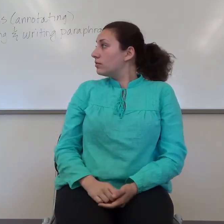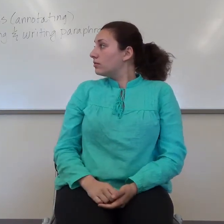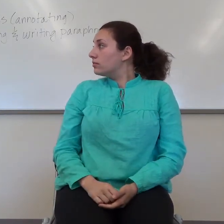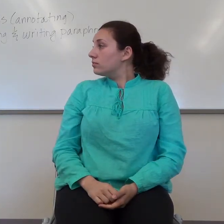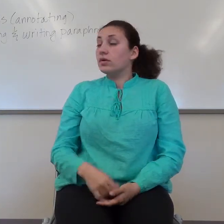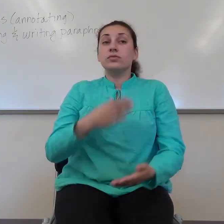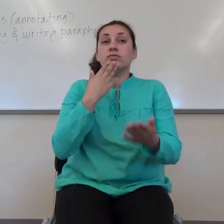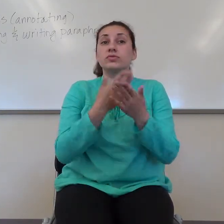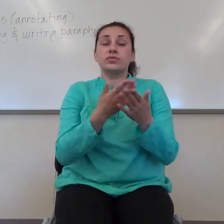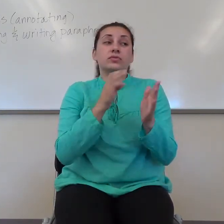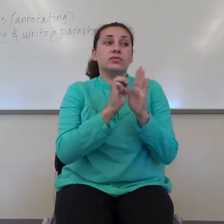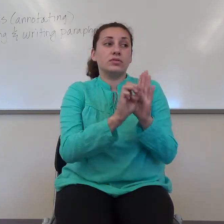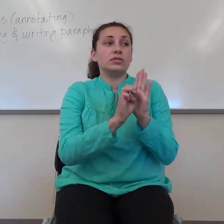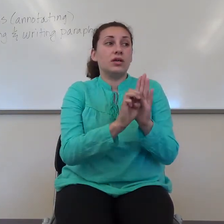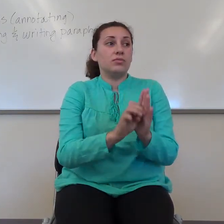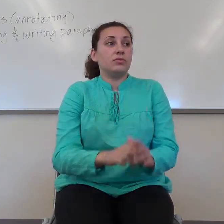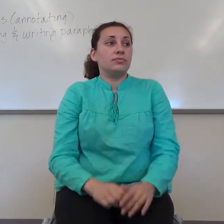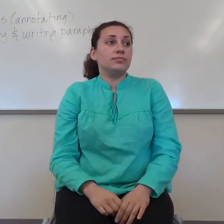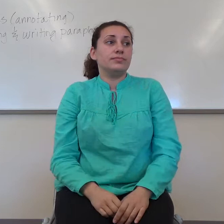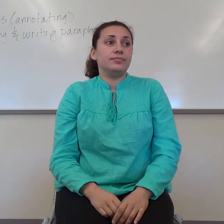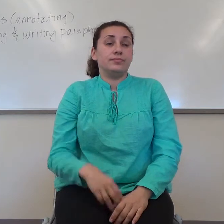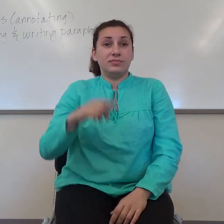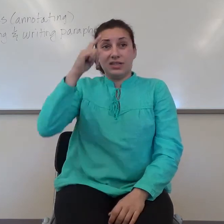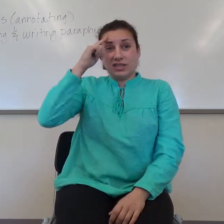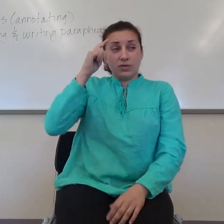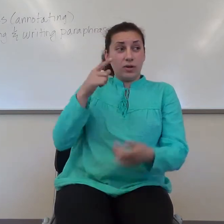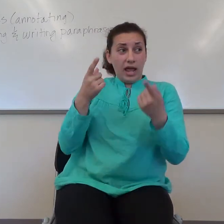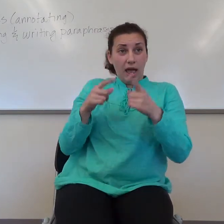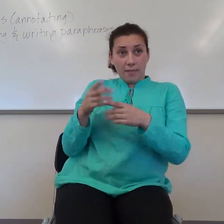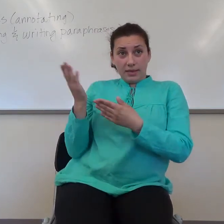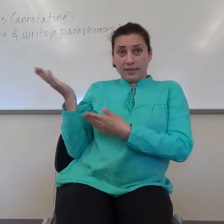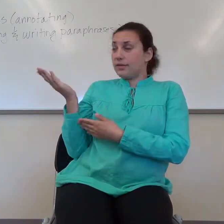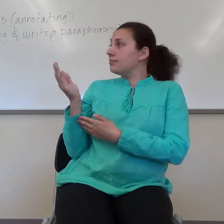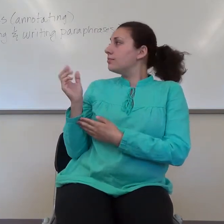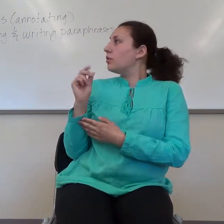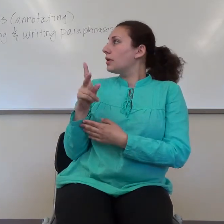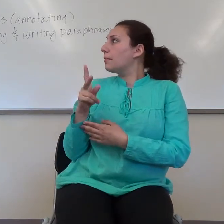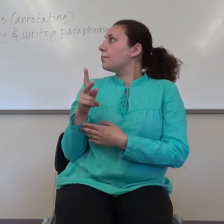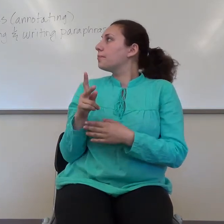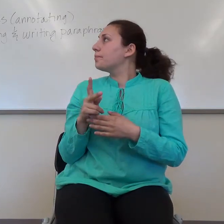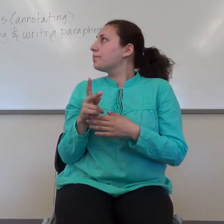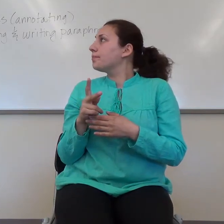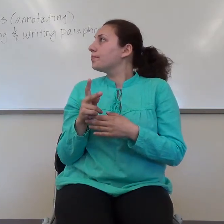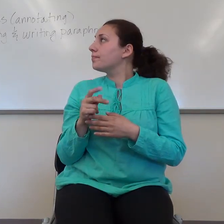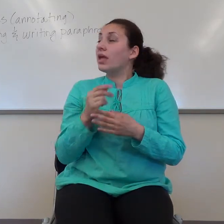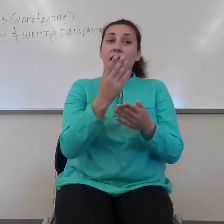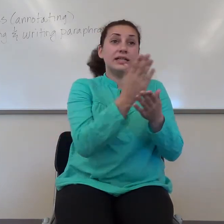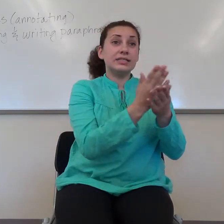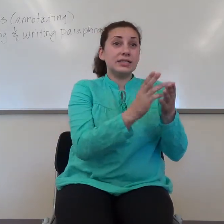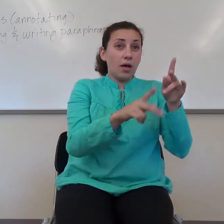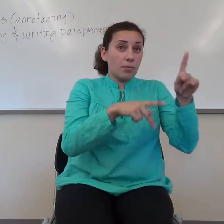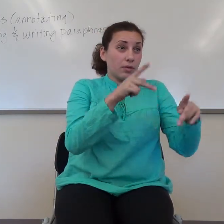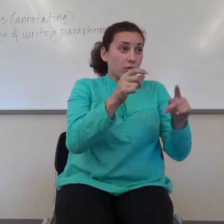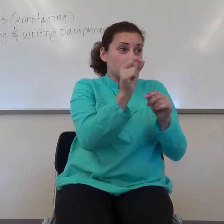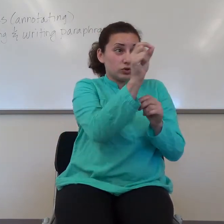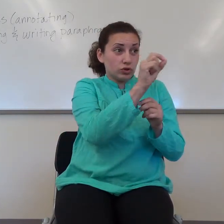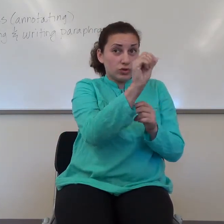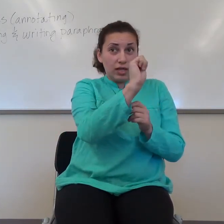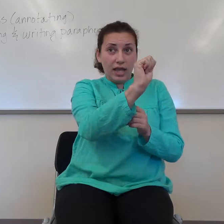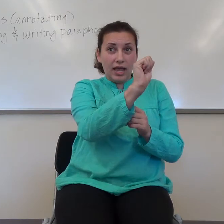thing. And I think what happened down here was this. But this was one where some people had circled this, and then they got down here and said, oh yeah,